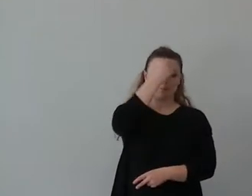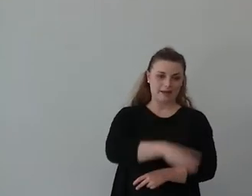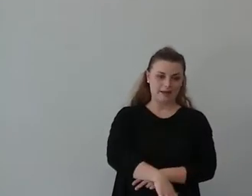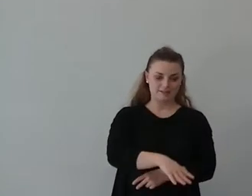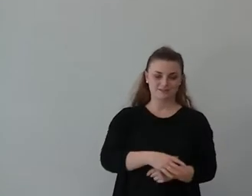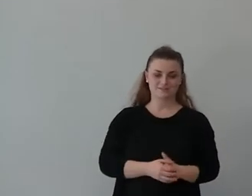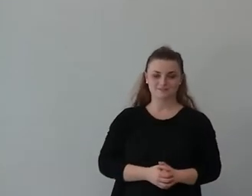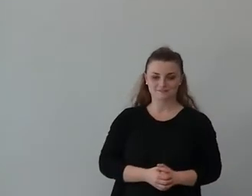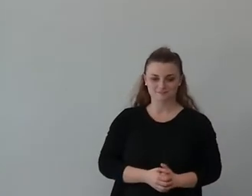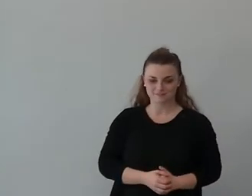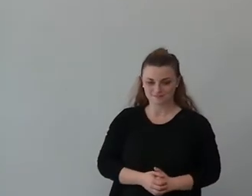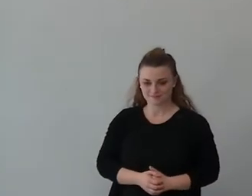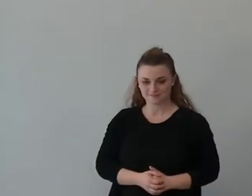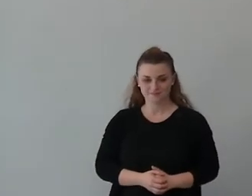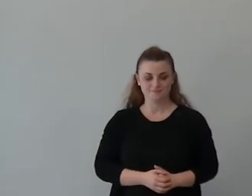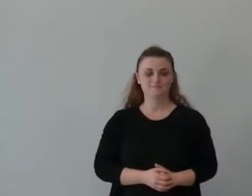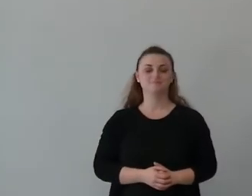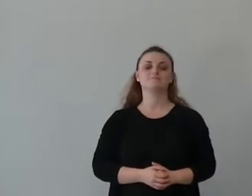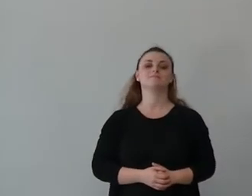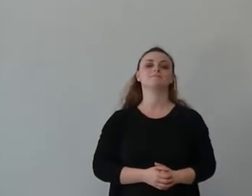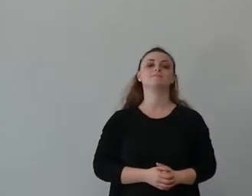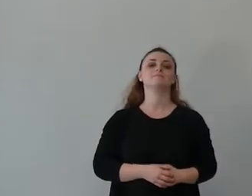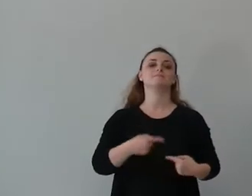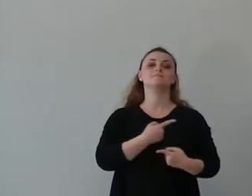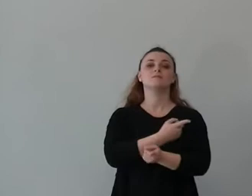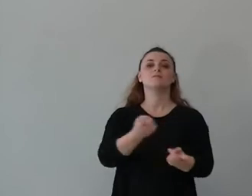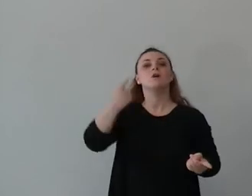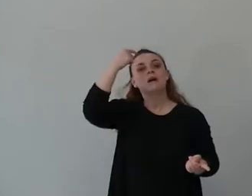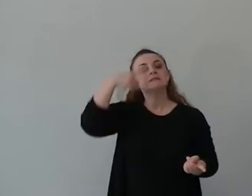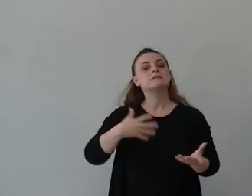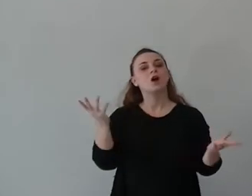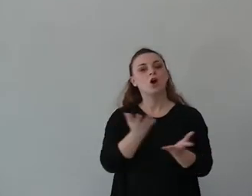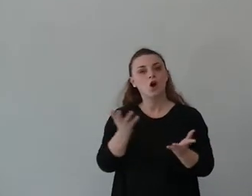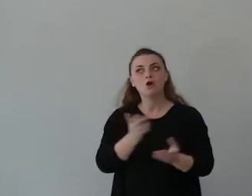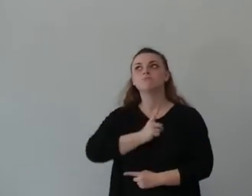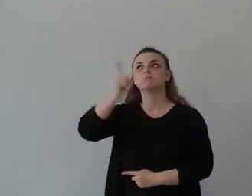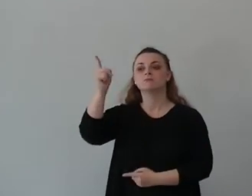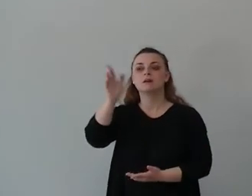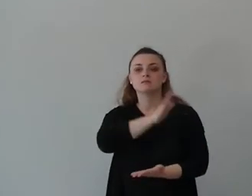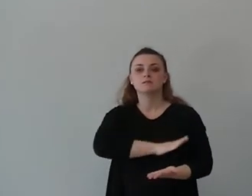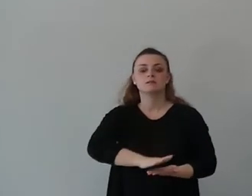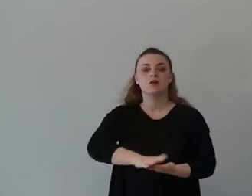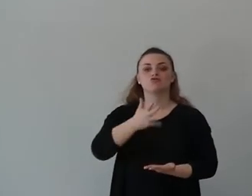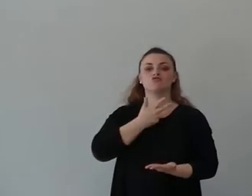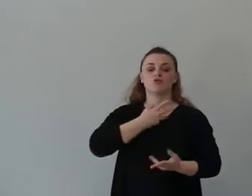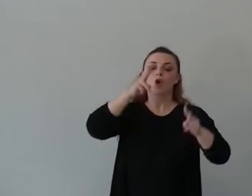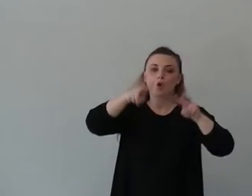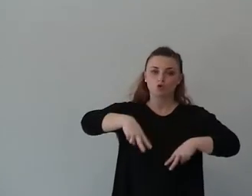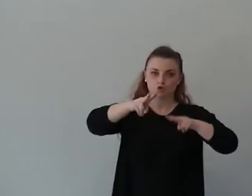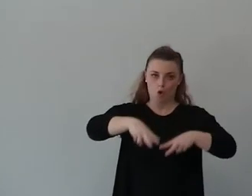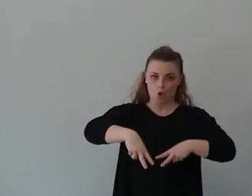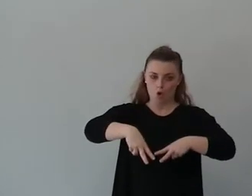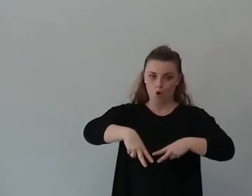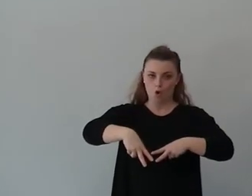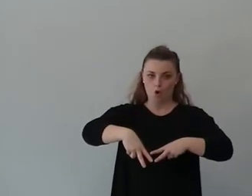So we know God is holy and in control. Quindi sappiamo che Dio è santo e al controllo. And He has planted seeds inside of each one of us. E che ha piantato